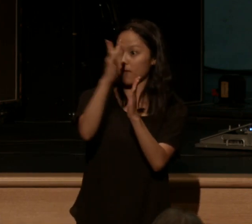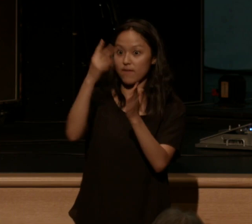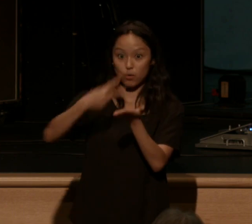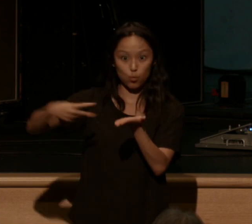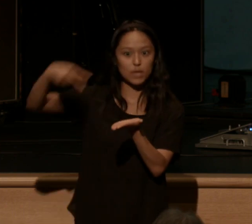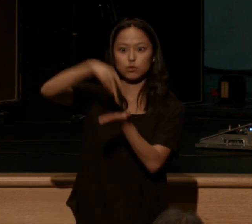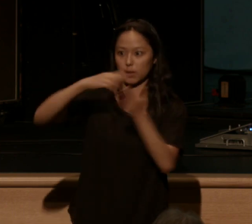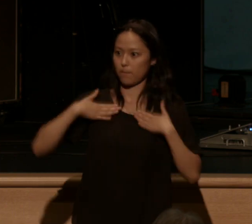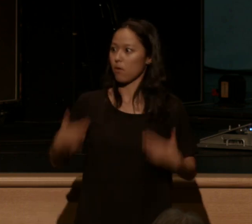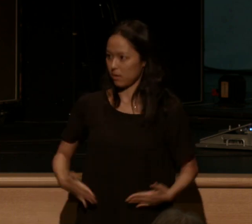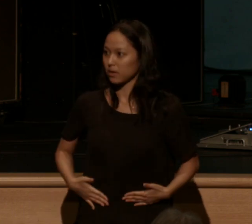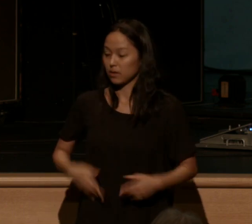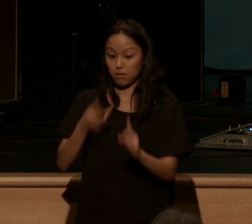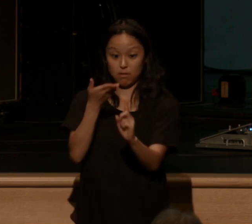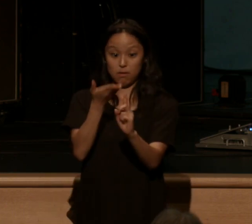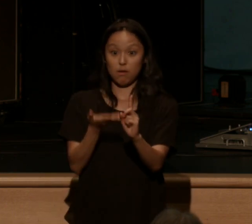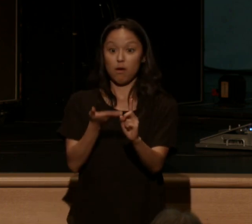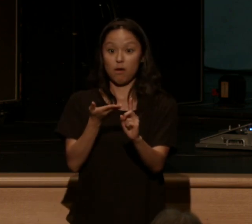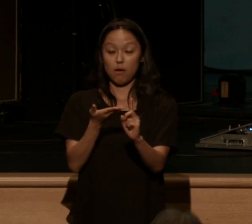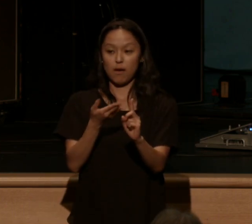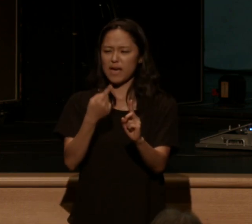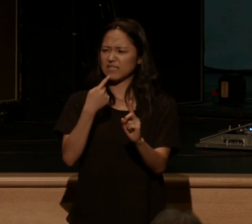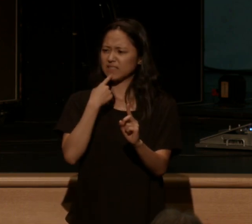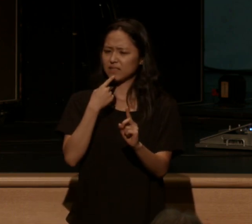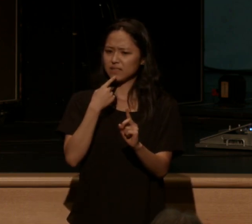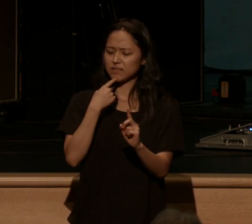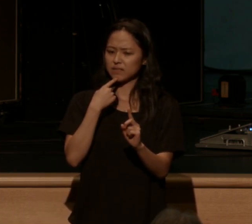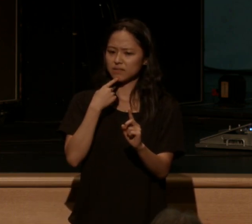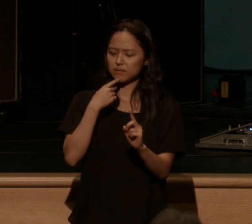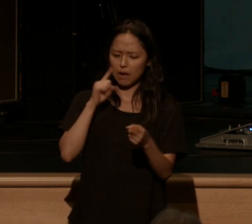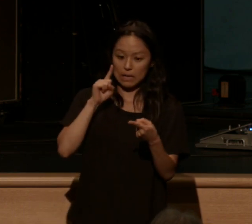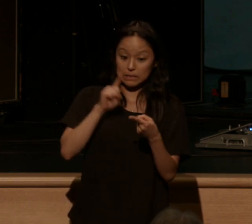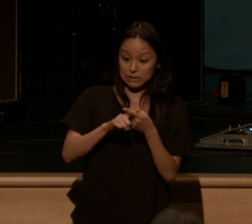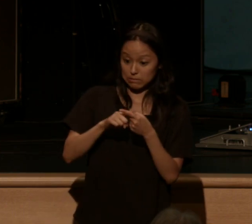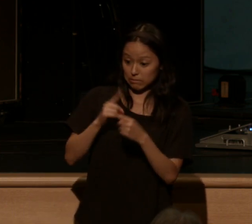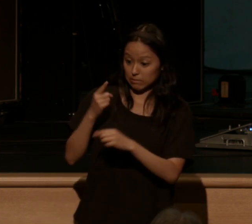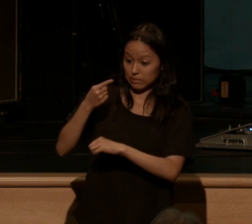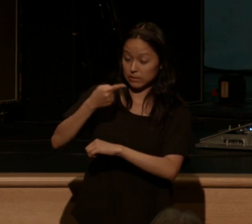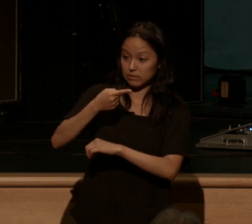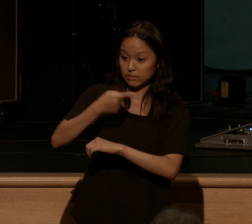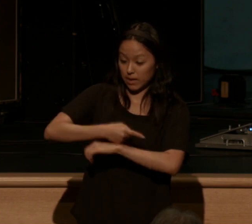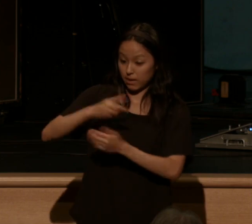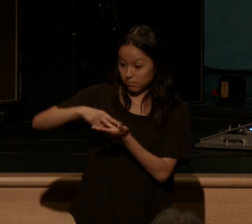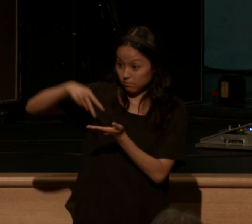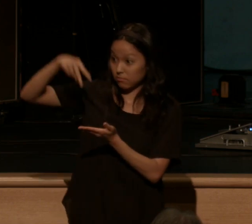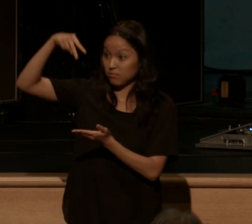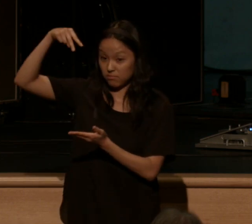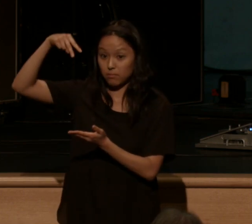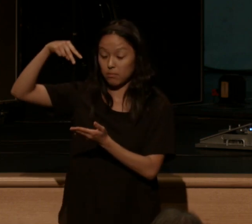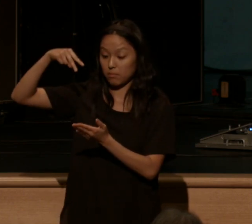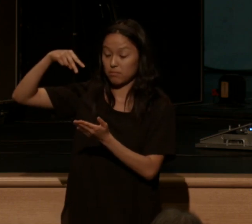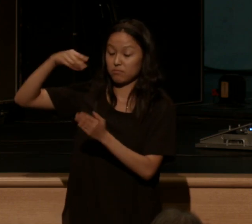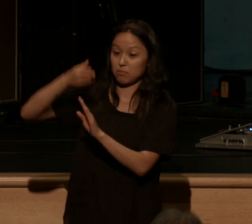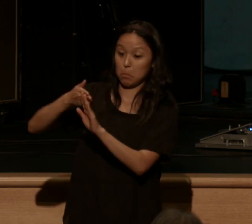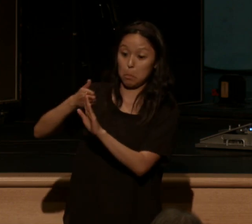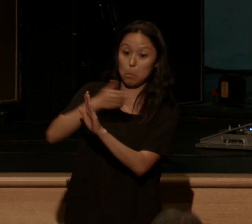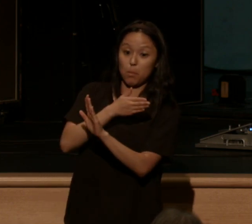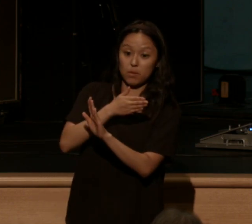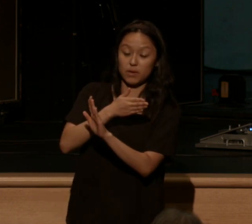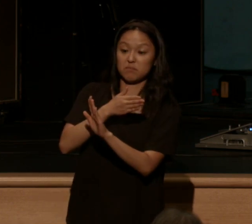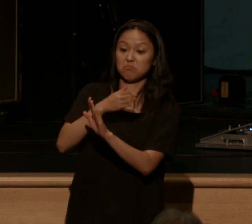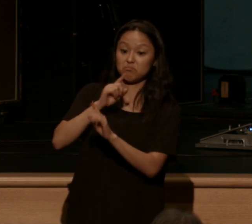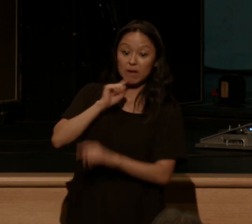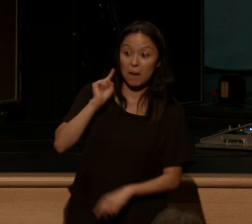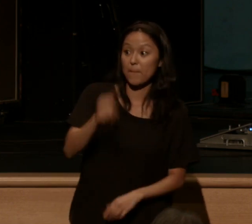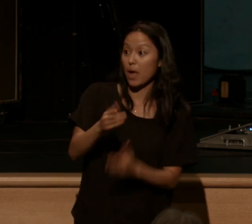state, okay? And notice this, until the day when he was taken up after he had given commands through the